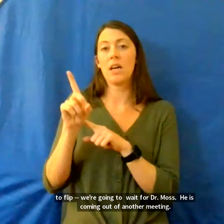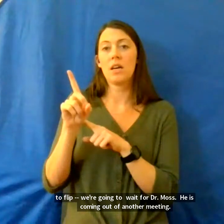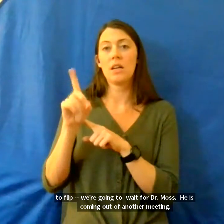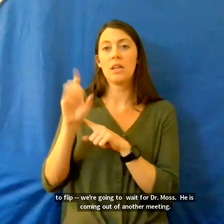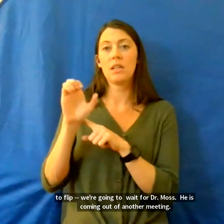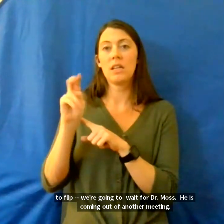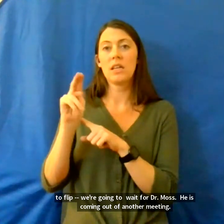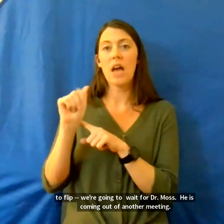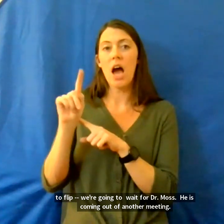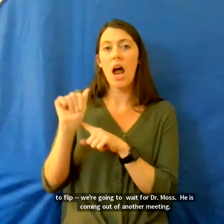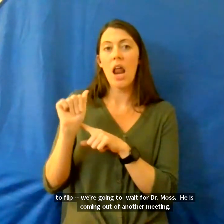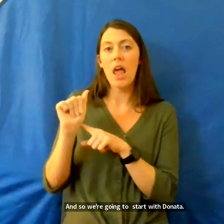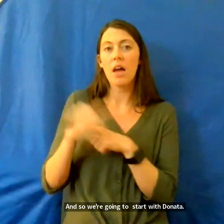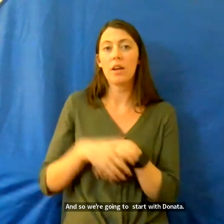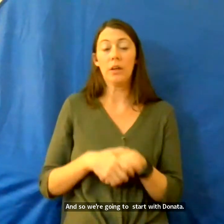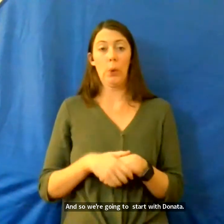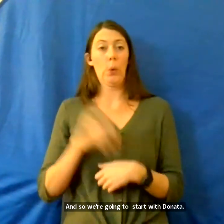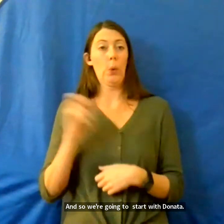Okay.